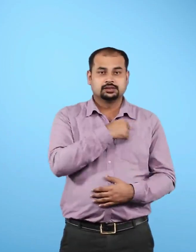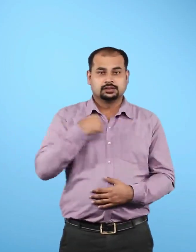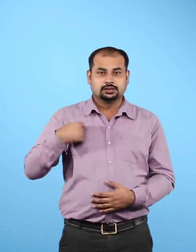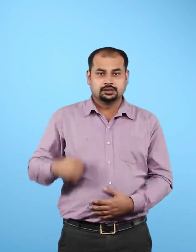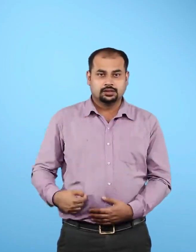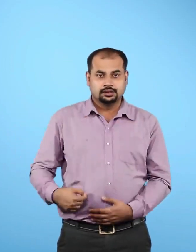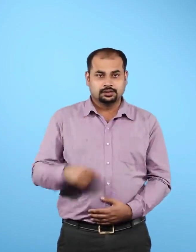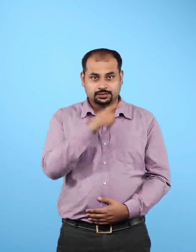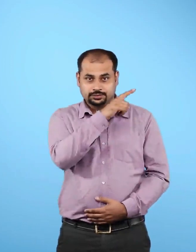China.